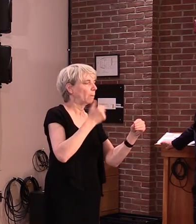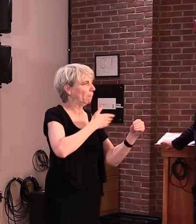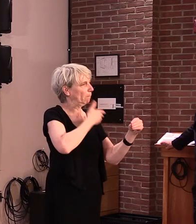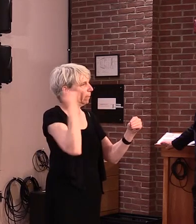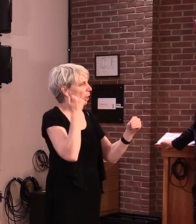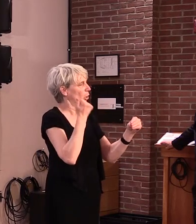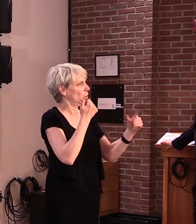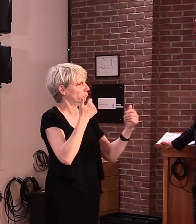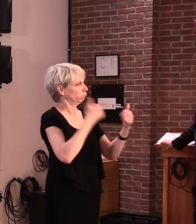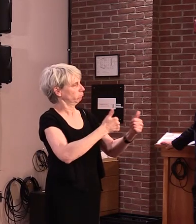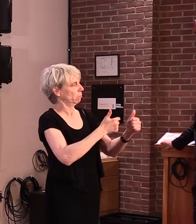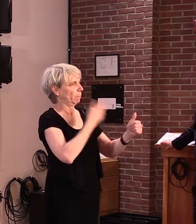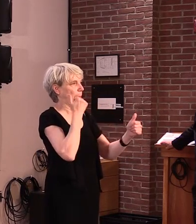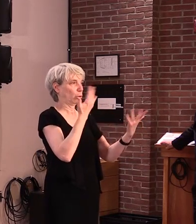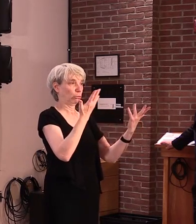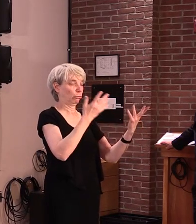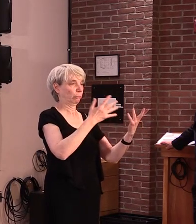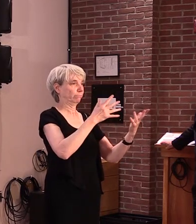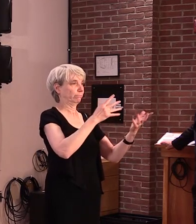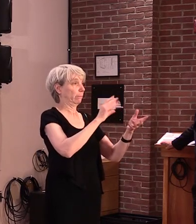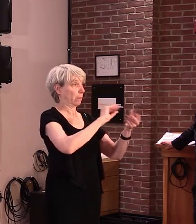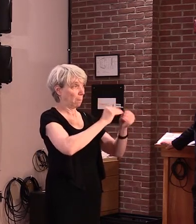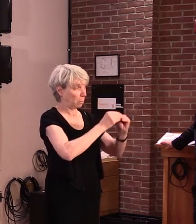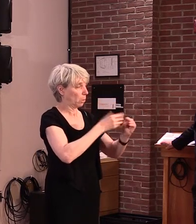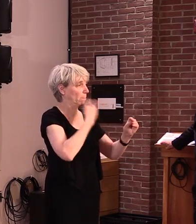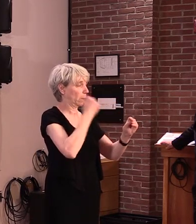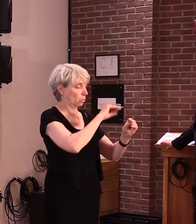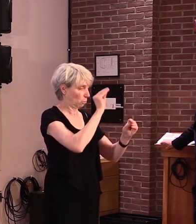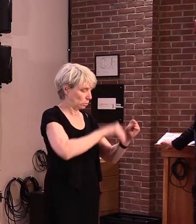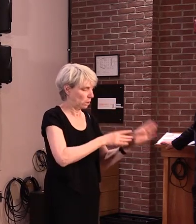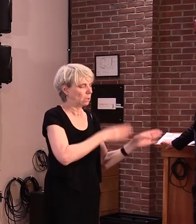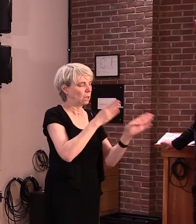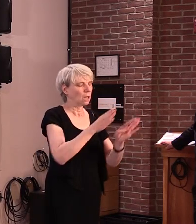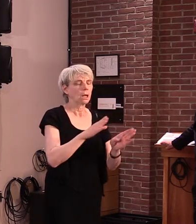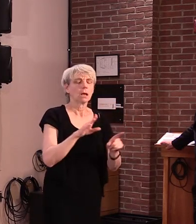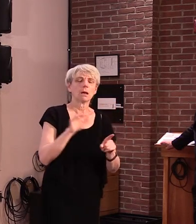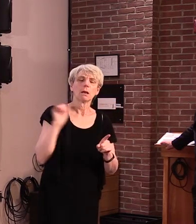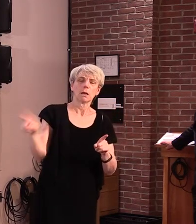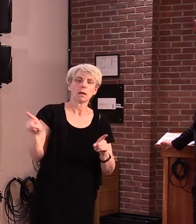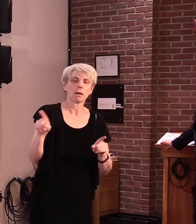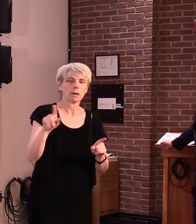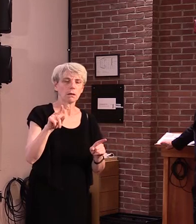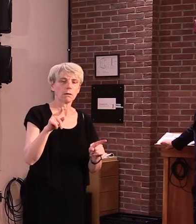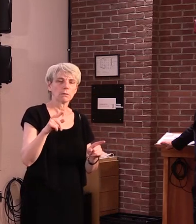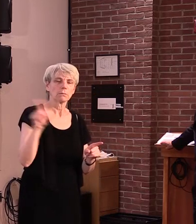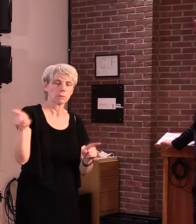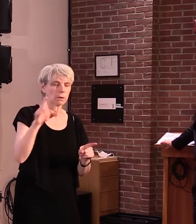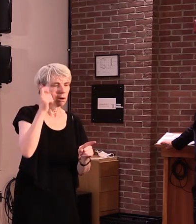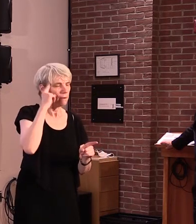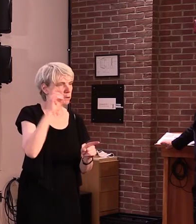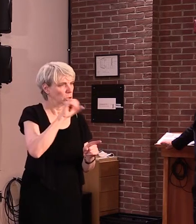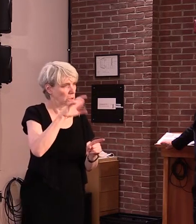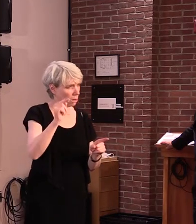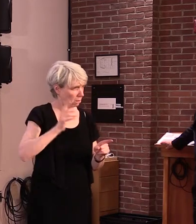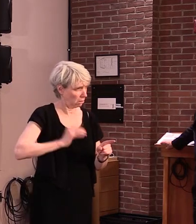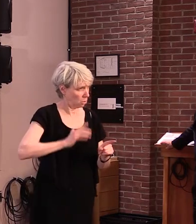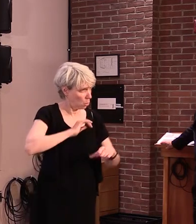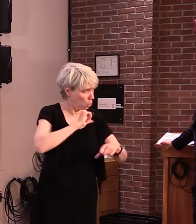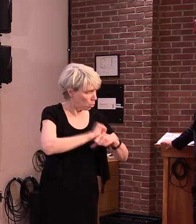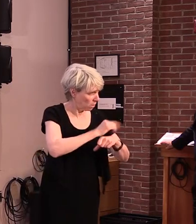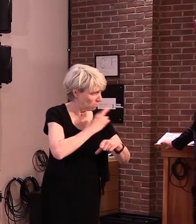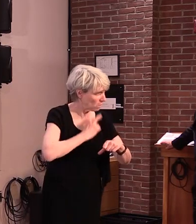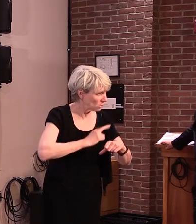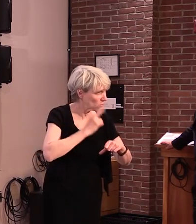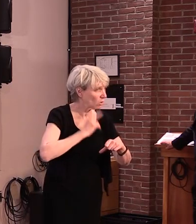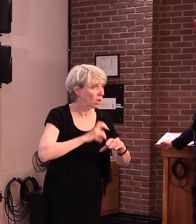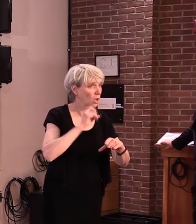And for Governor Scott, have you ever worked in a restaurant or owned a restaurant? The